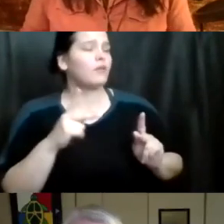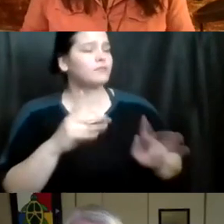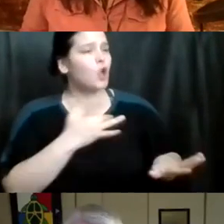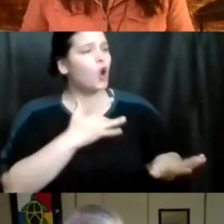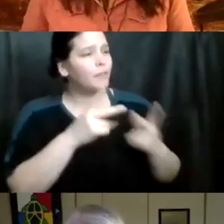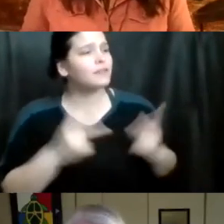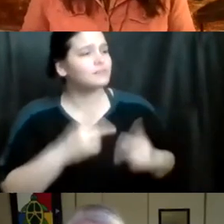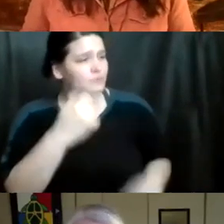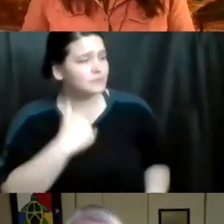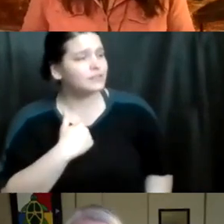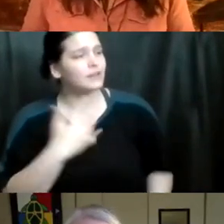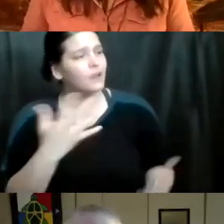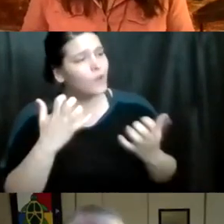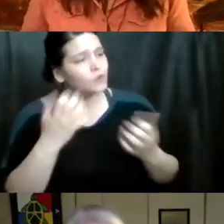say,